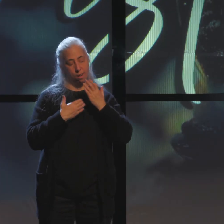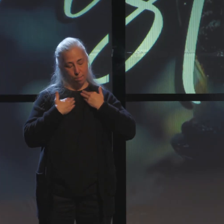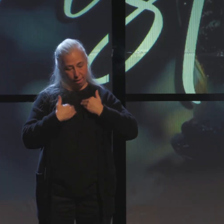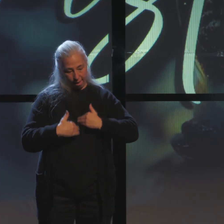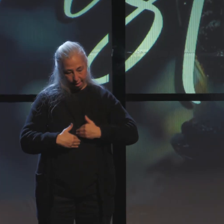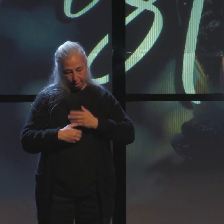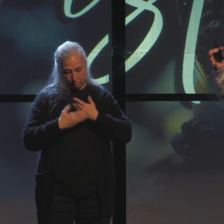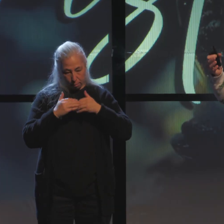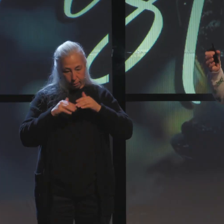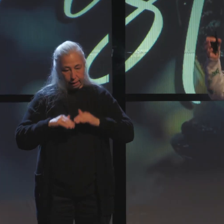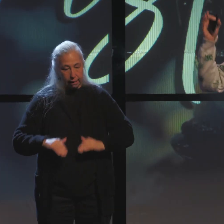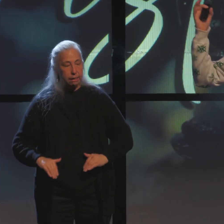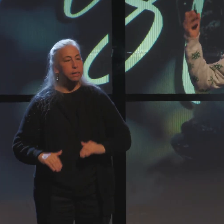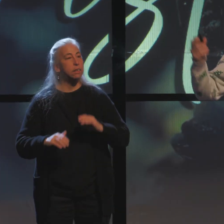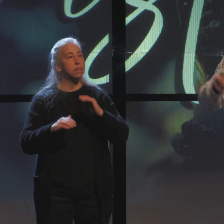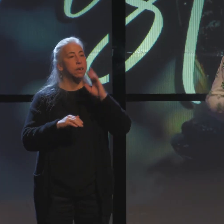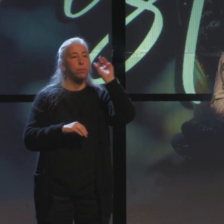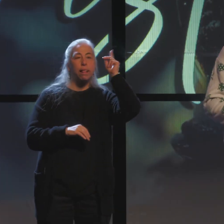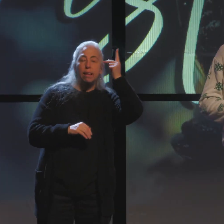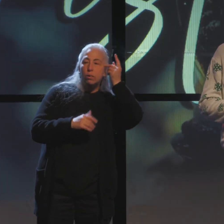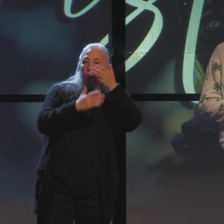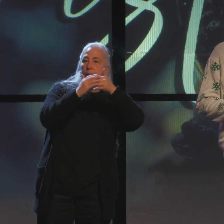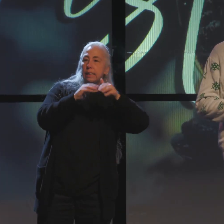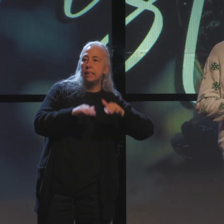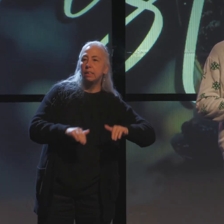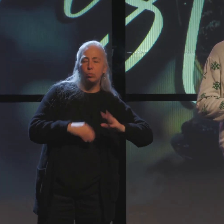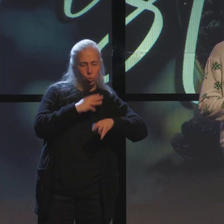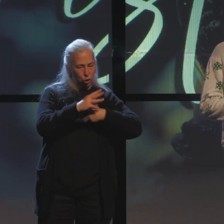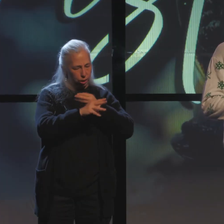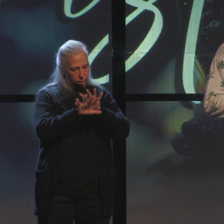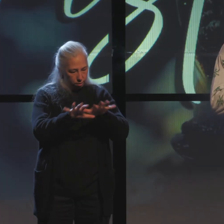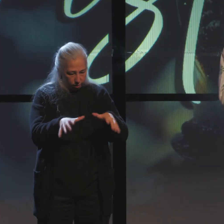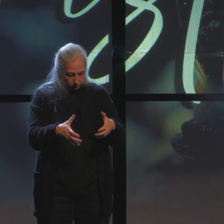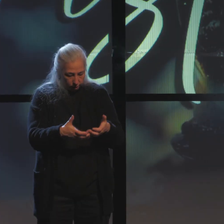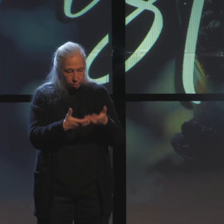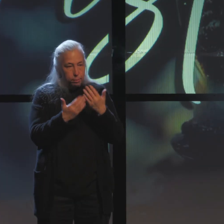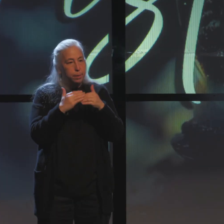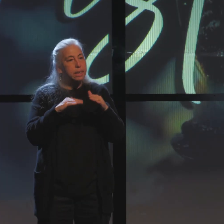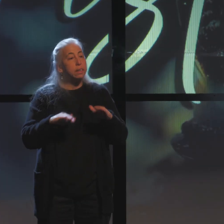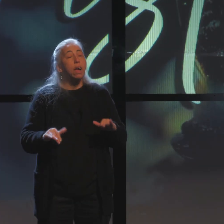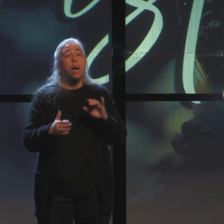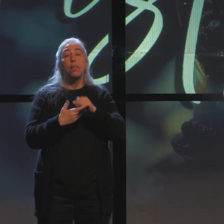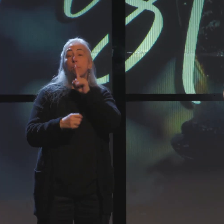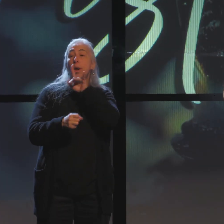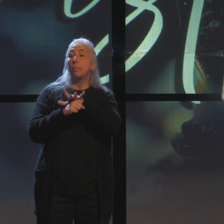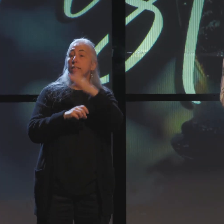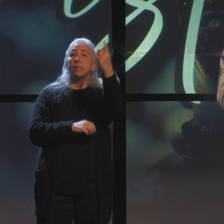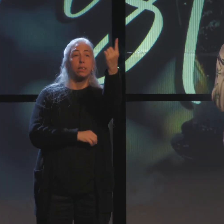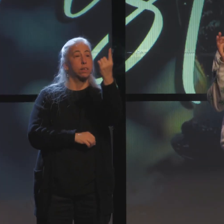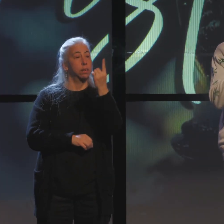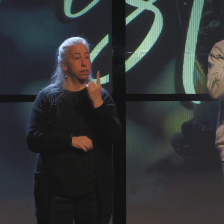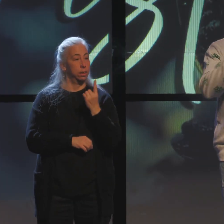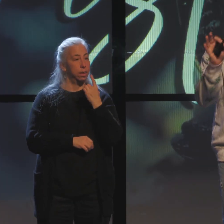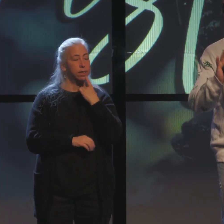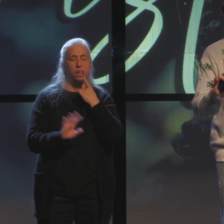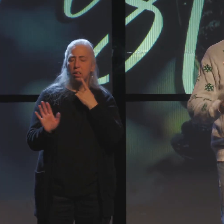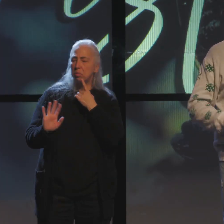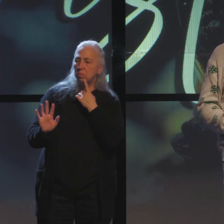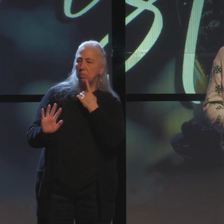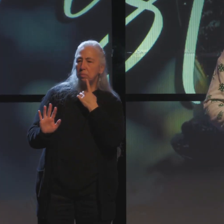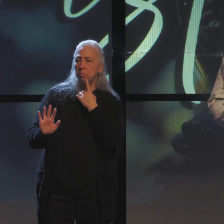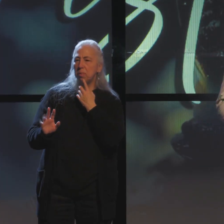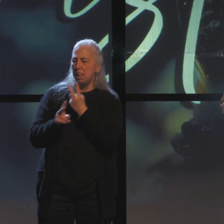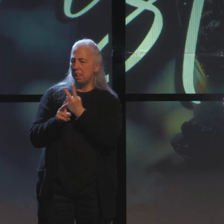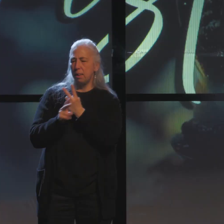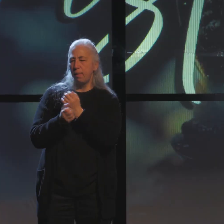our cities, in our nation, in our world. And the promise of Advent says, you don't have to leave any of that